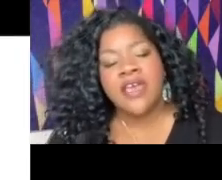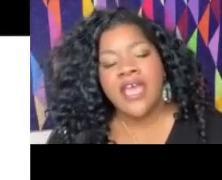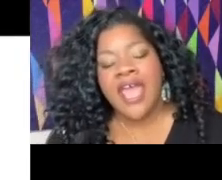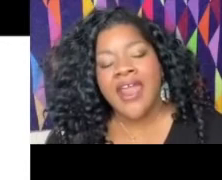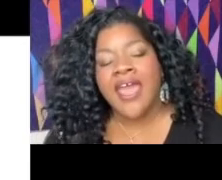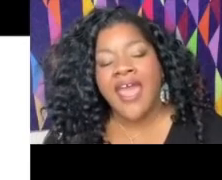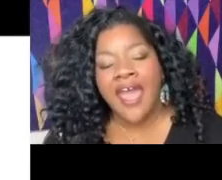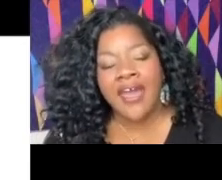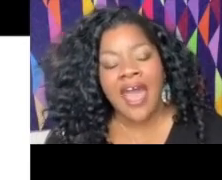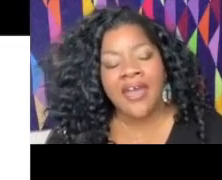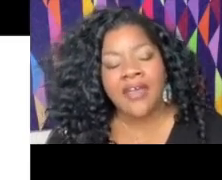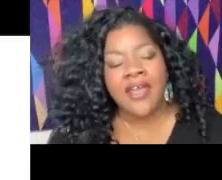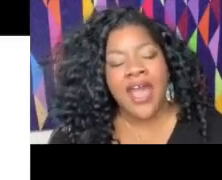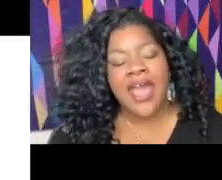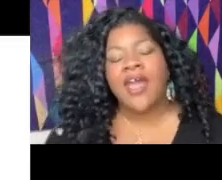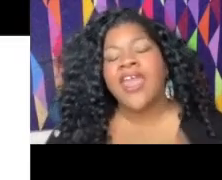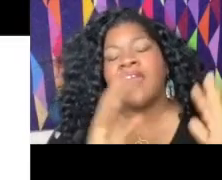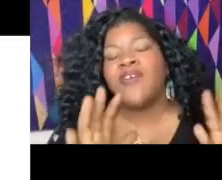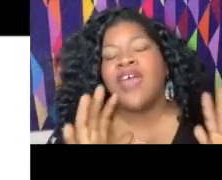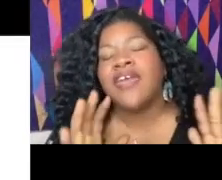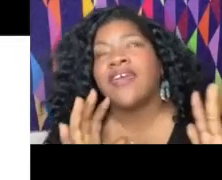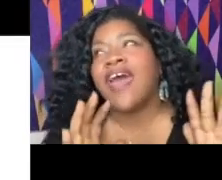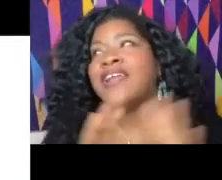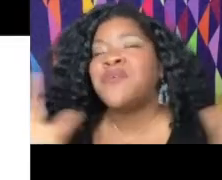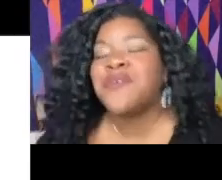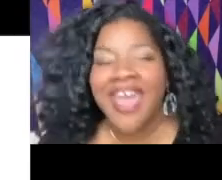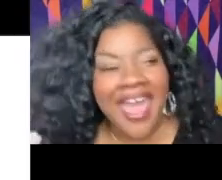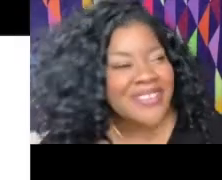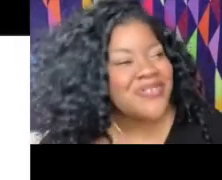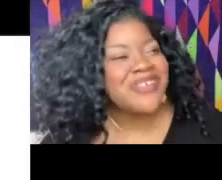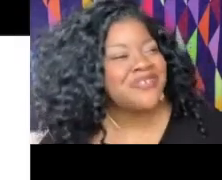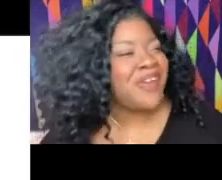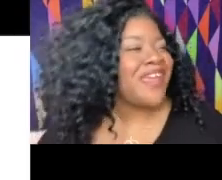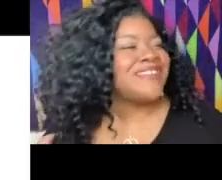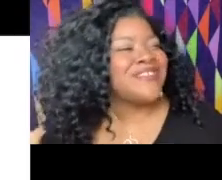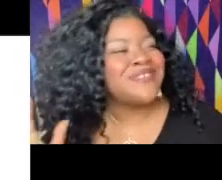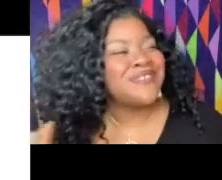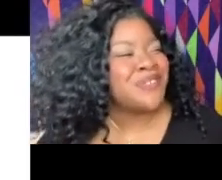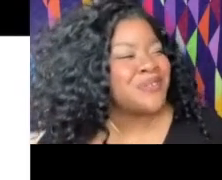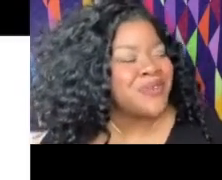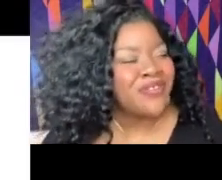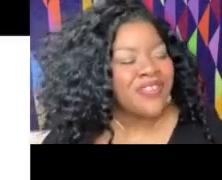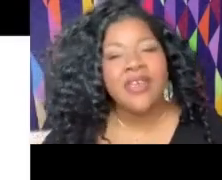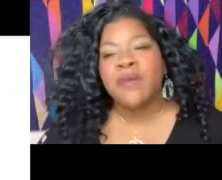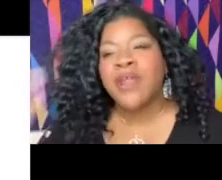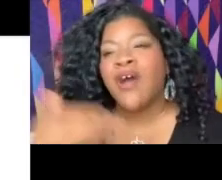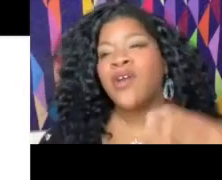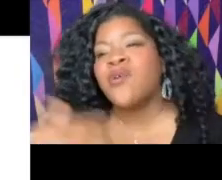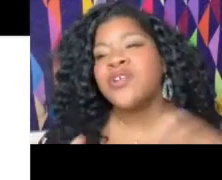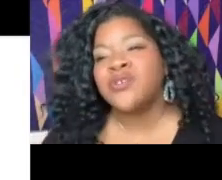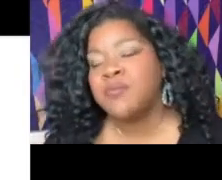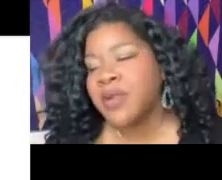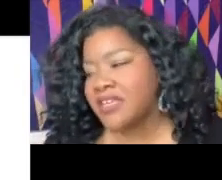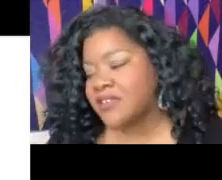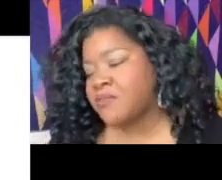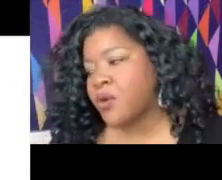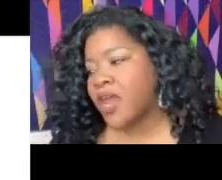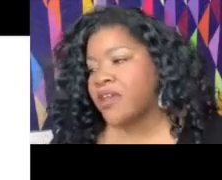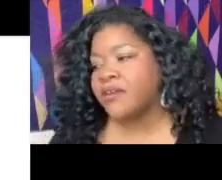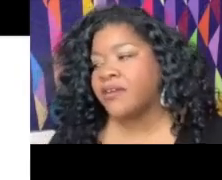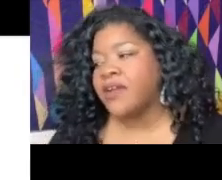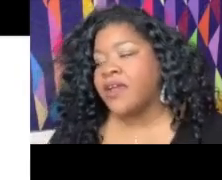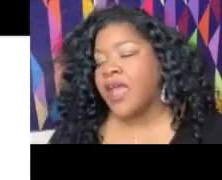fears, and I feel like I don't want to ask too much of my ancestors. This is a weird thing, but I'll go into a place